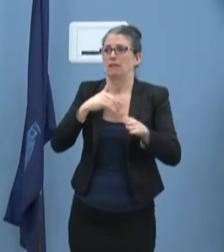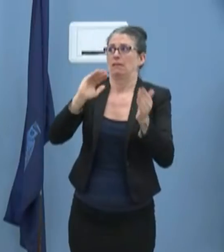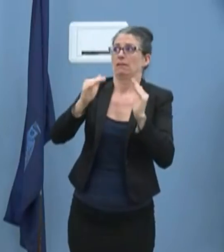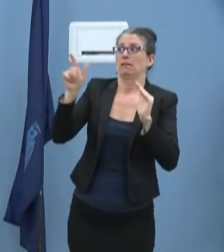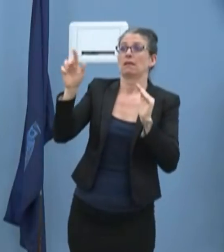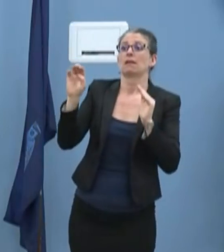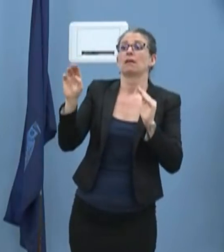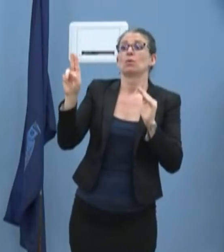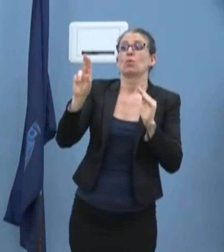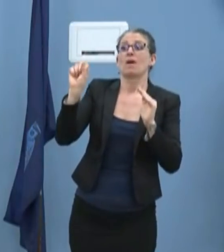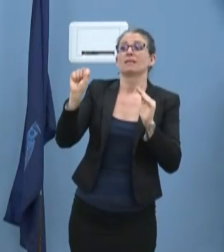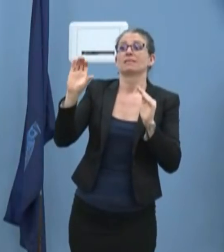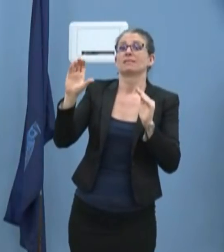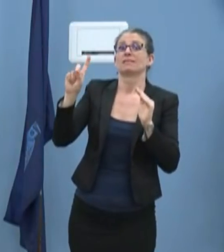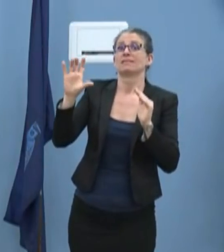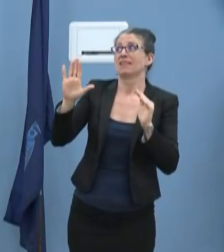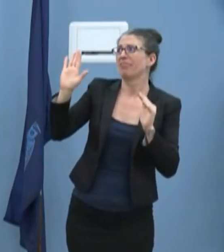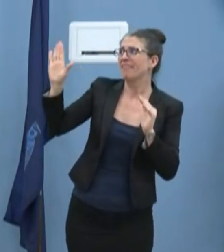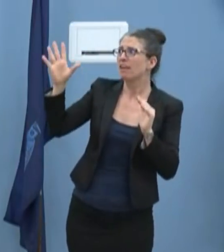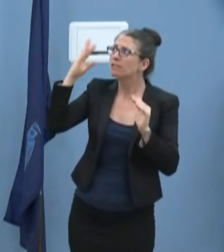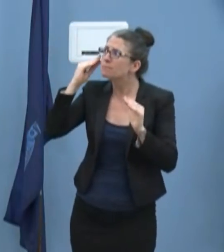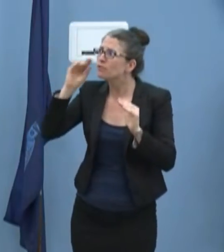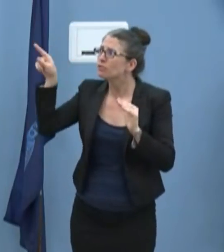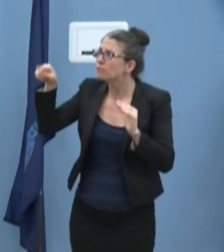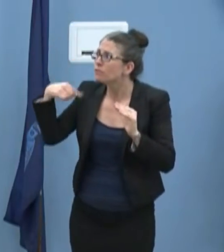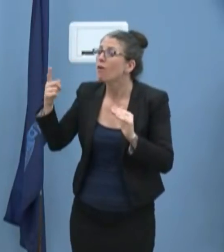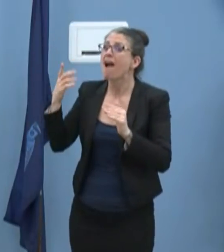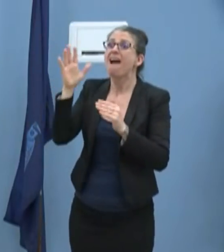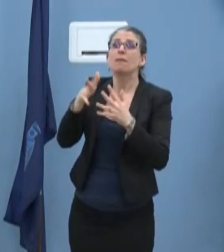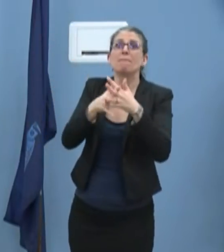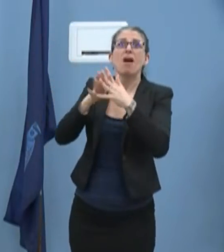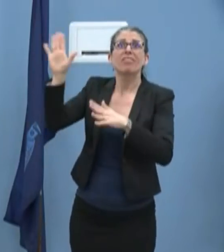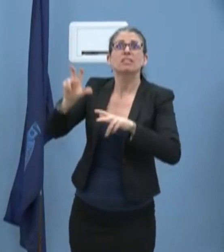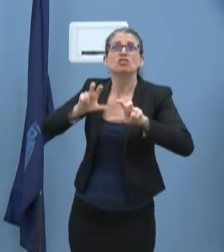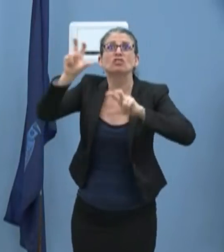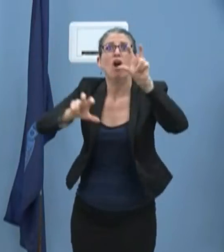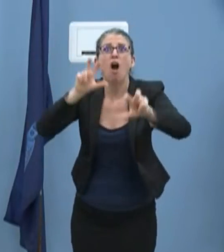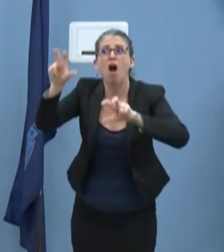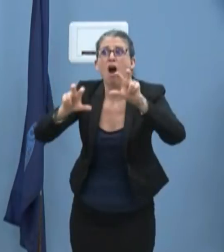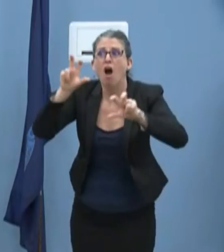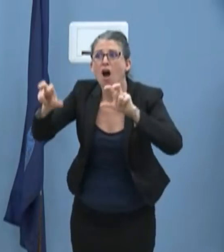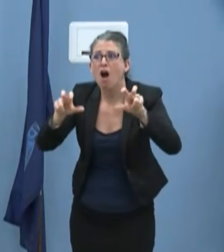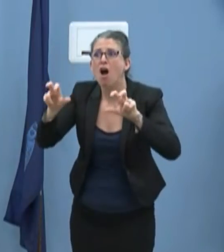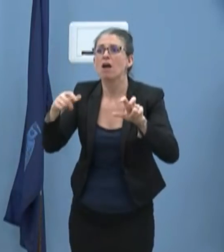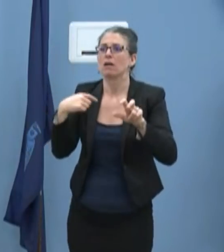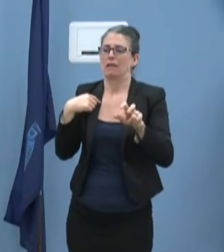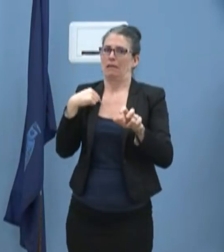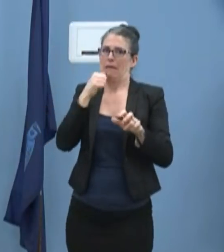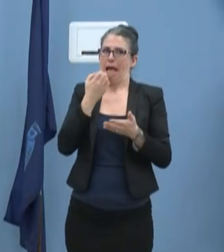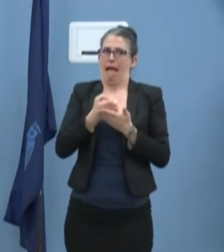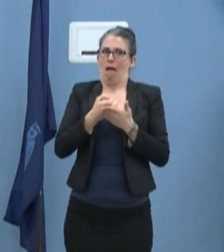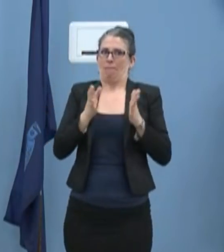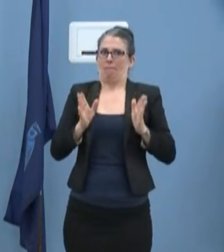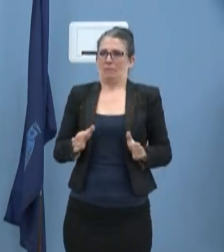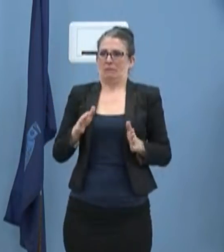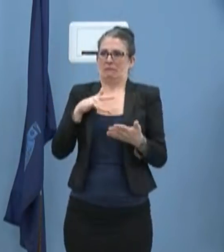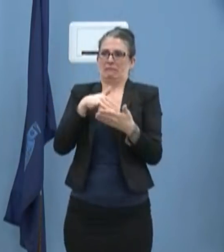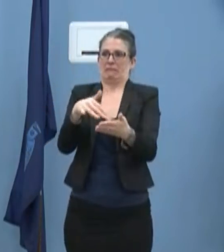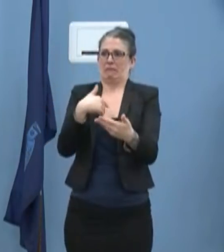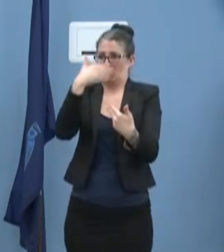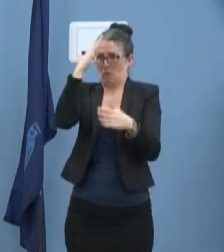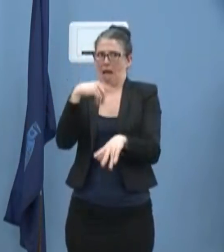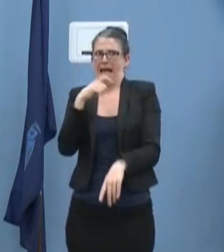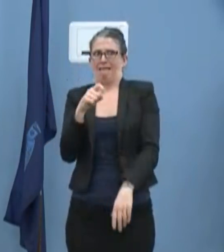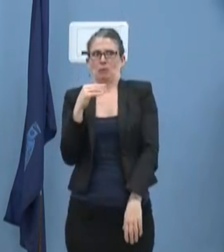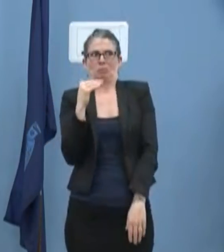ride in the stock market in the last couple weeks. But I'm not an economist. I'll be speaking with economists. But I think it changes day-to-day what the